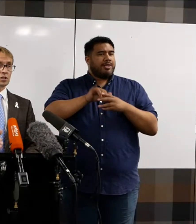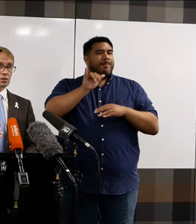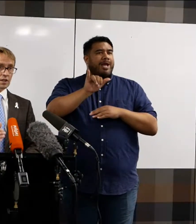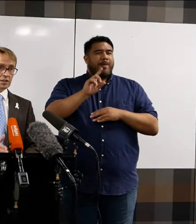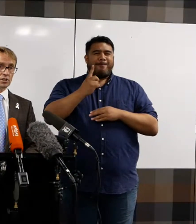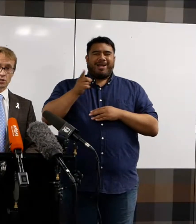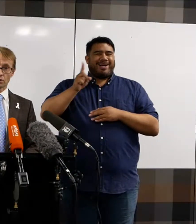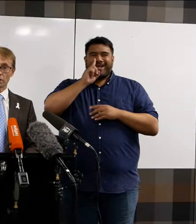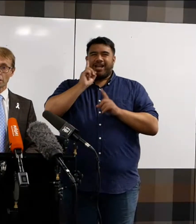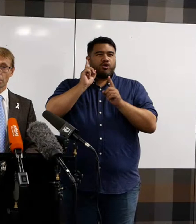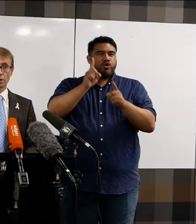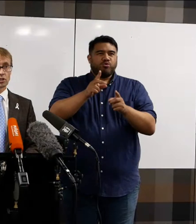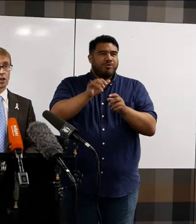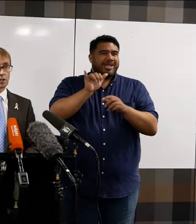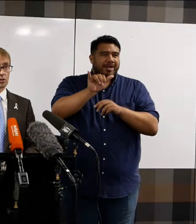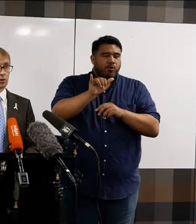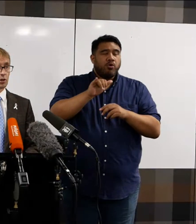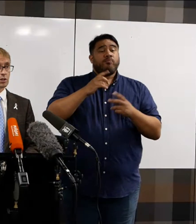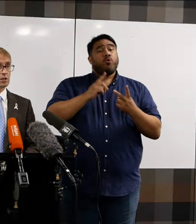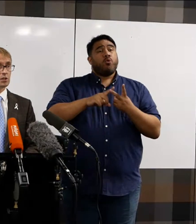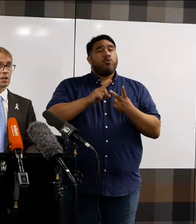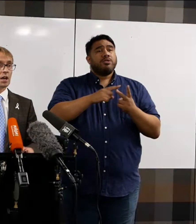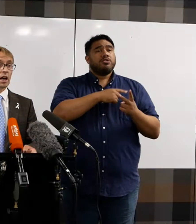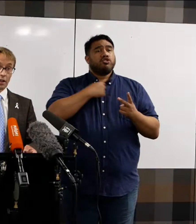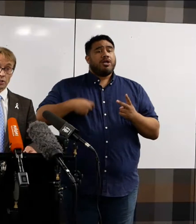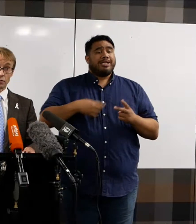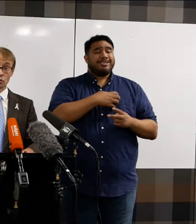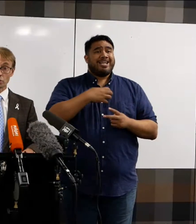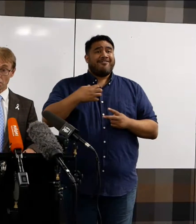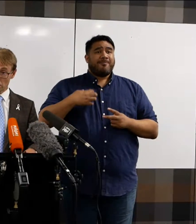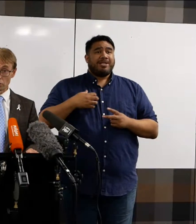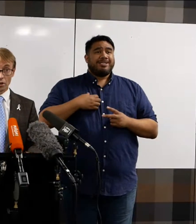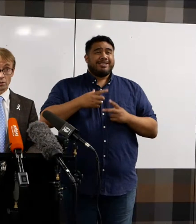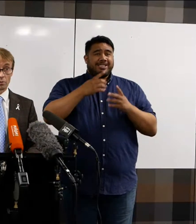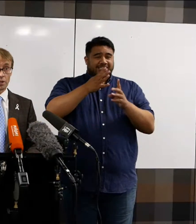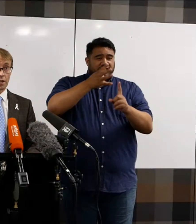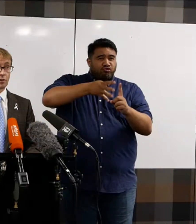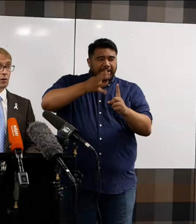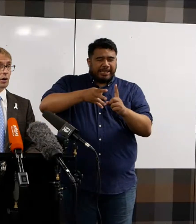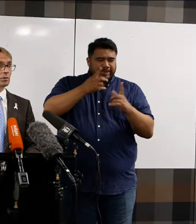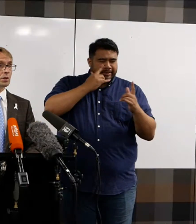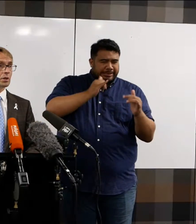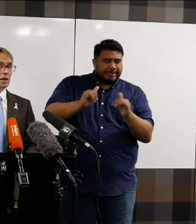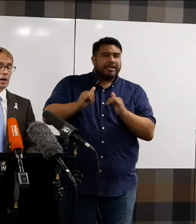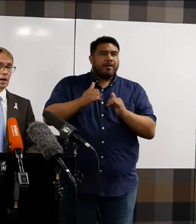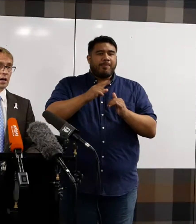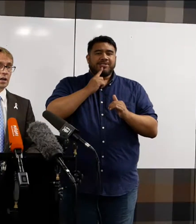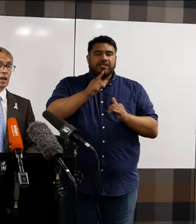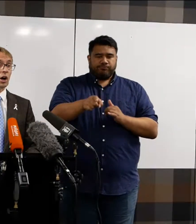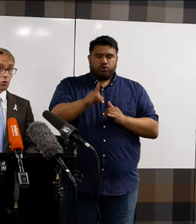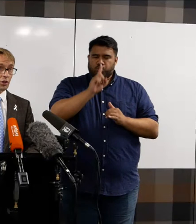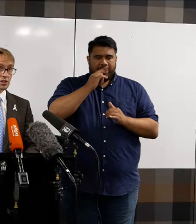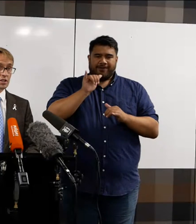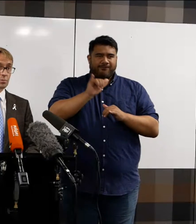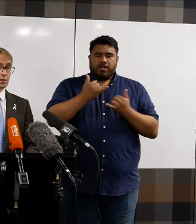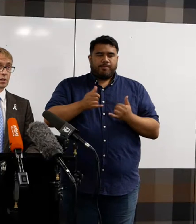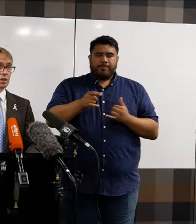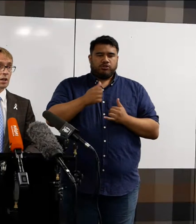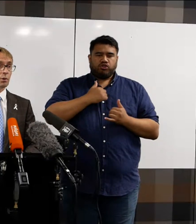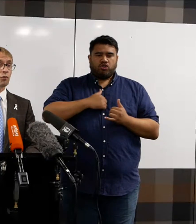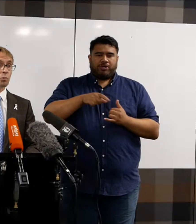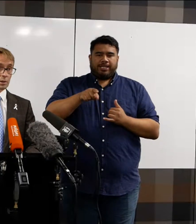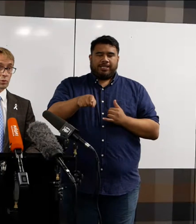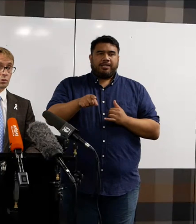the process of exit screening by the Chinese authorities. And then, of course, as you know, we have our own health